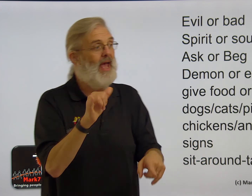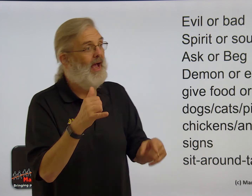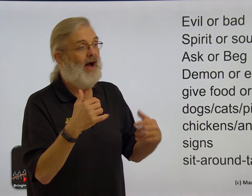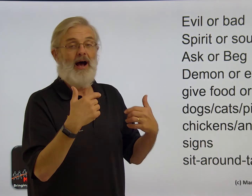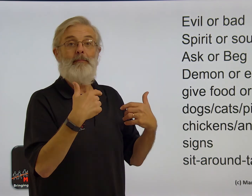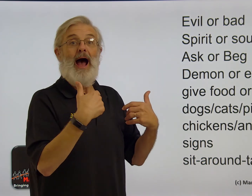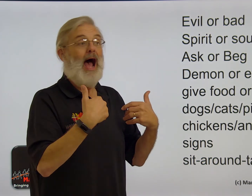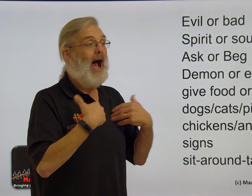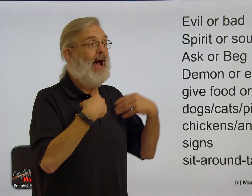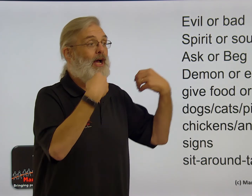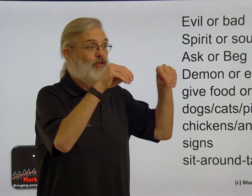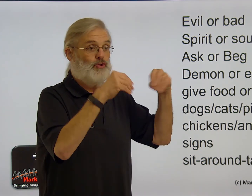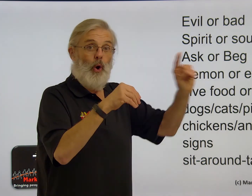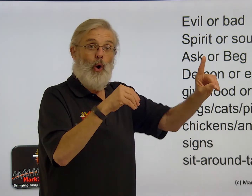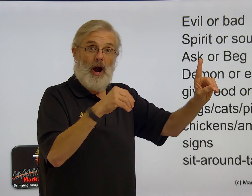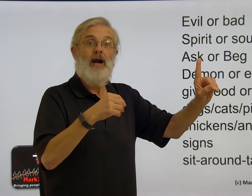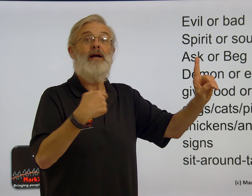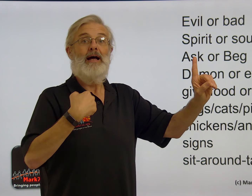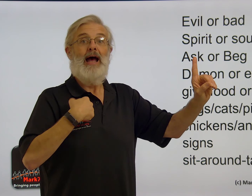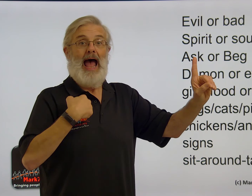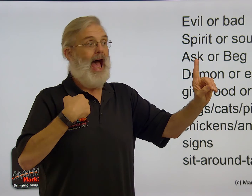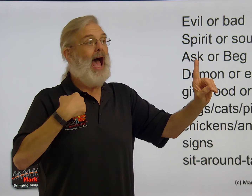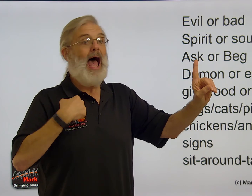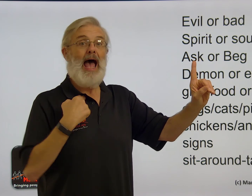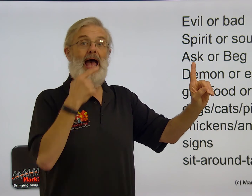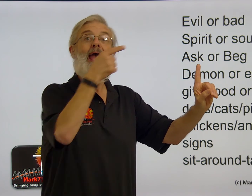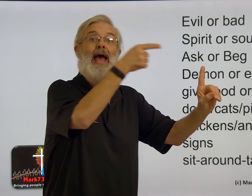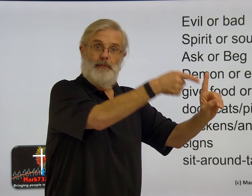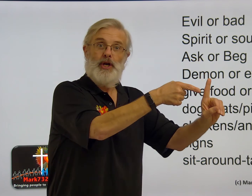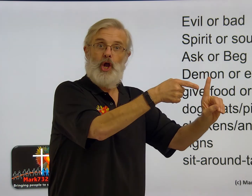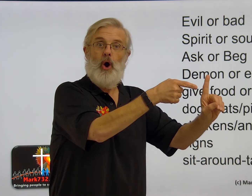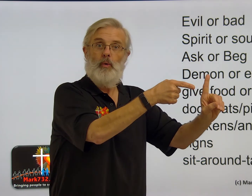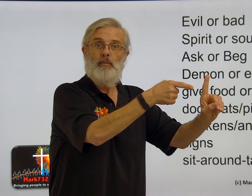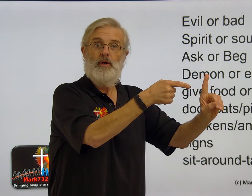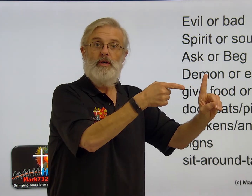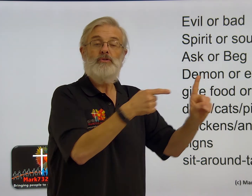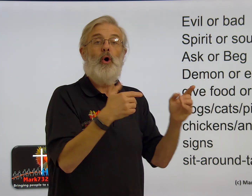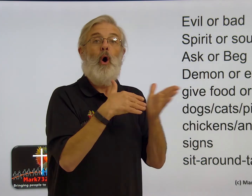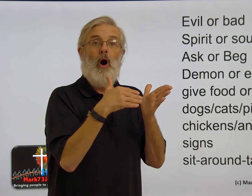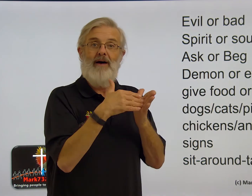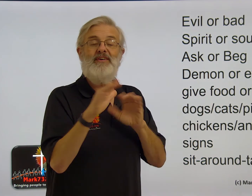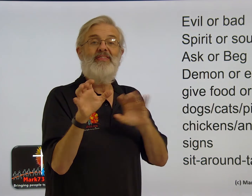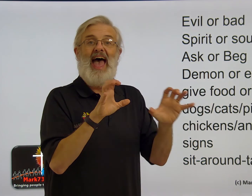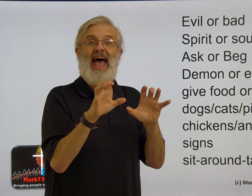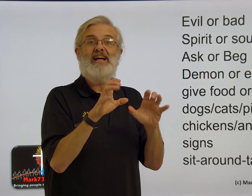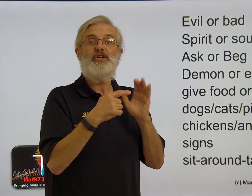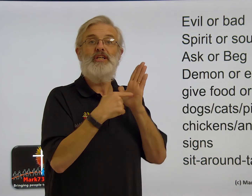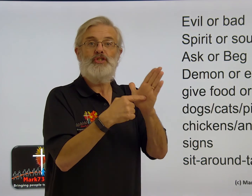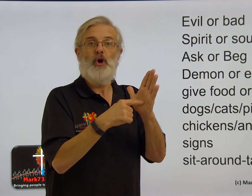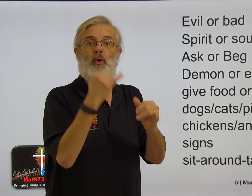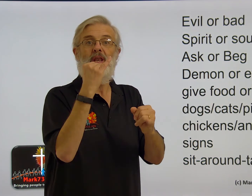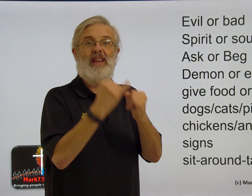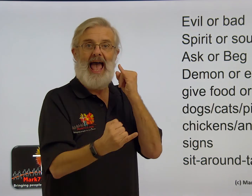I store I am going to go so often the action is showing last